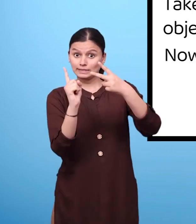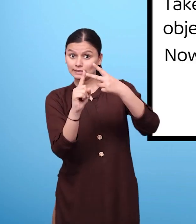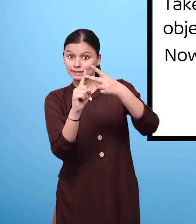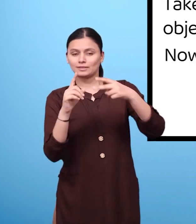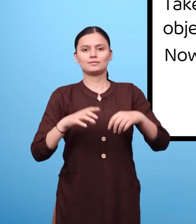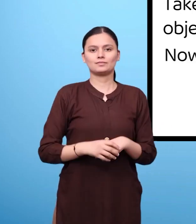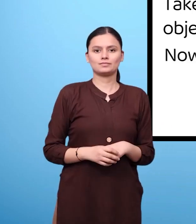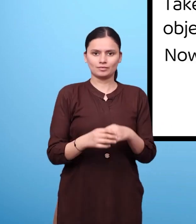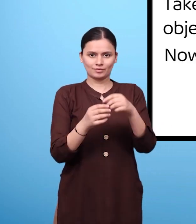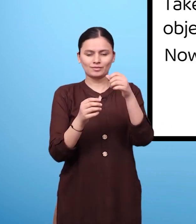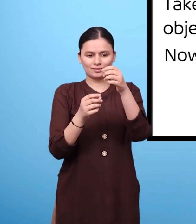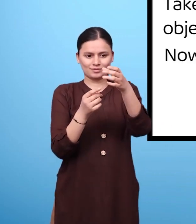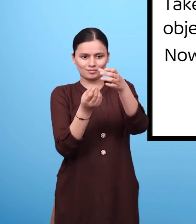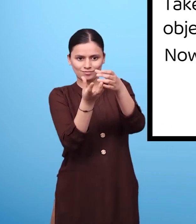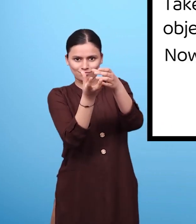Now,